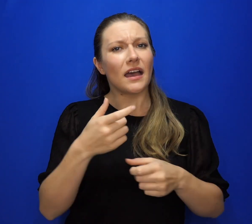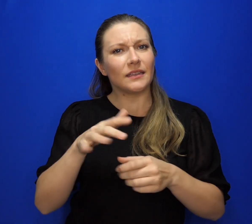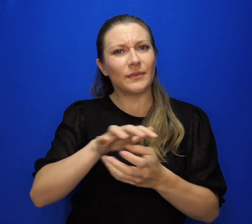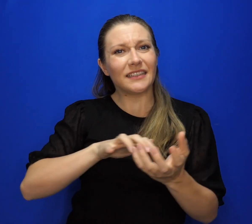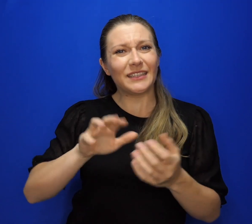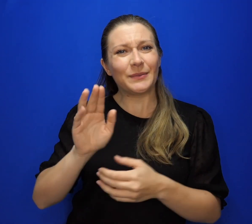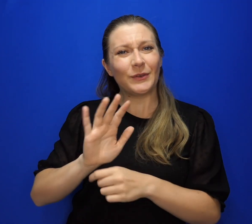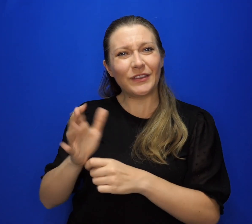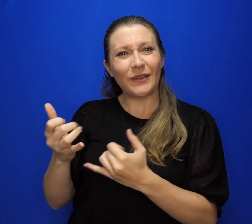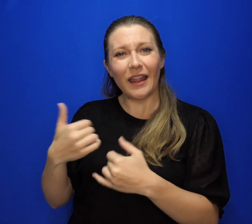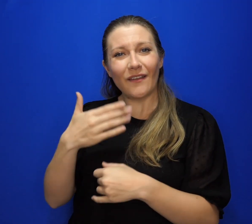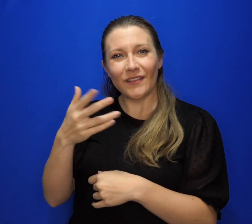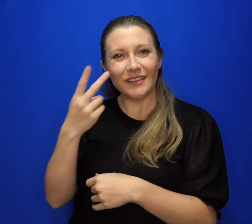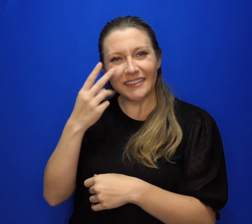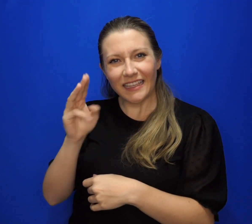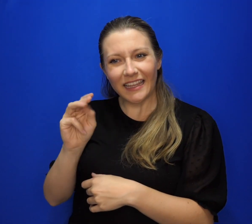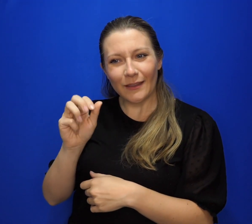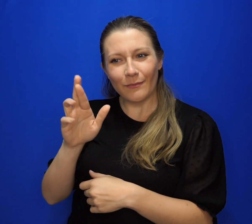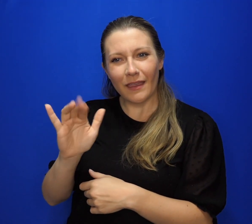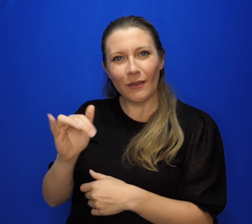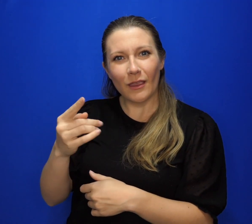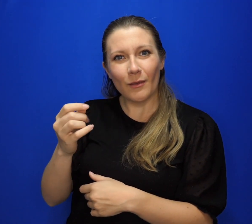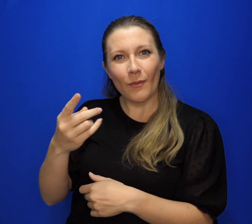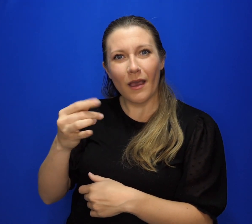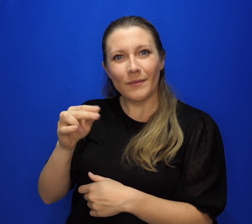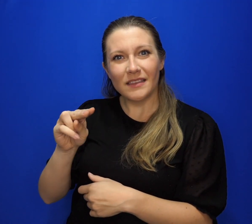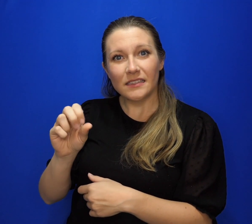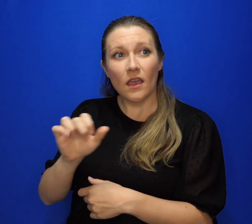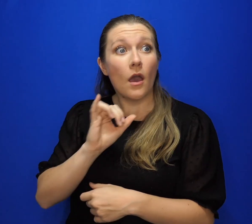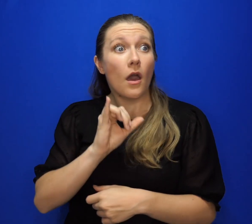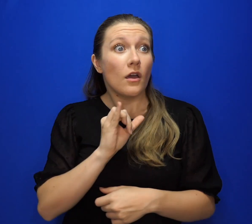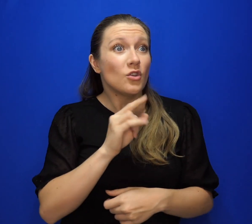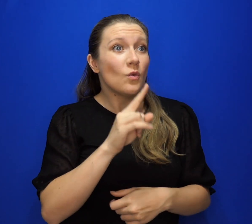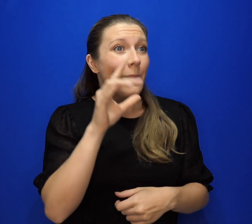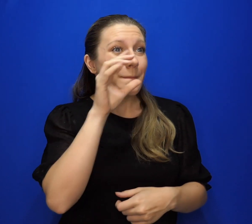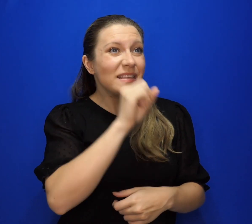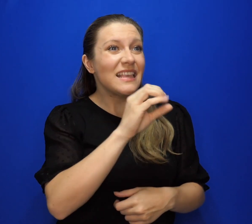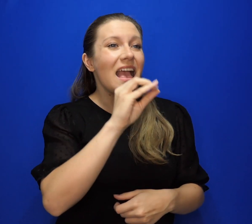Poppins. Oh, my goodness. Oh, you are missing out. It's such a good movie. Both of them, actually, the